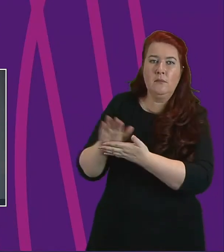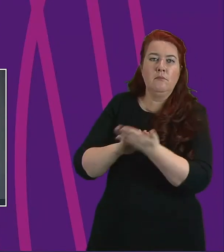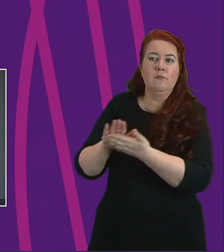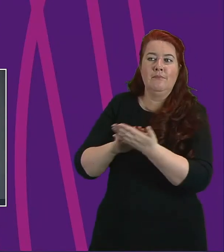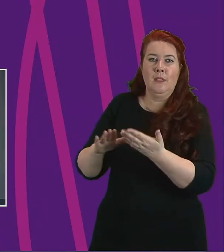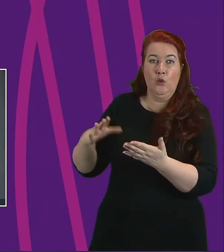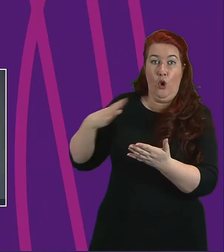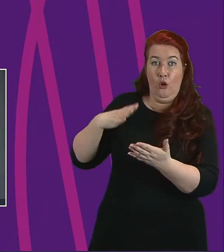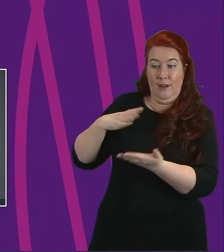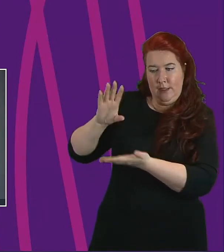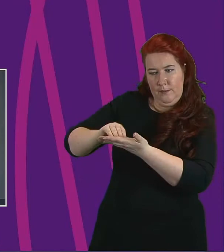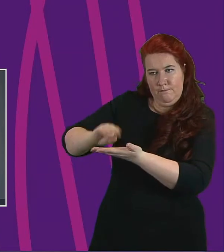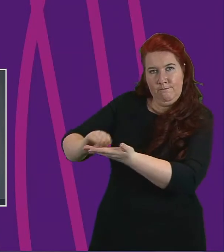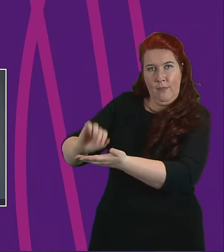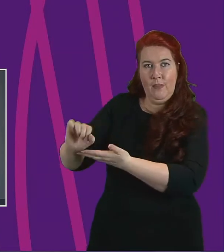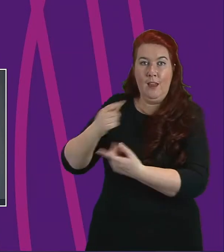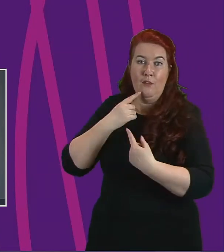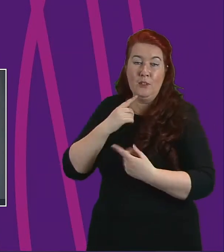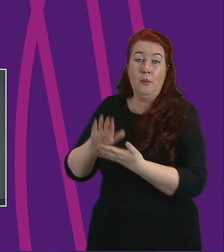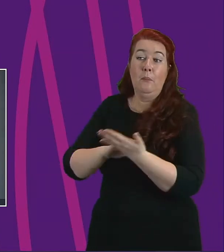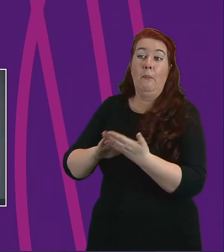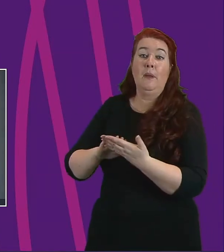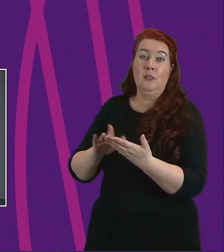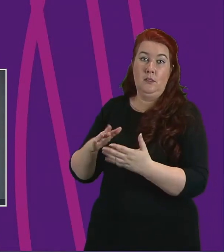in 2021.